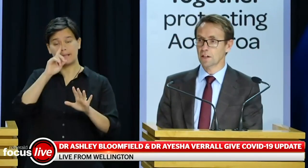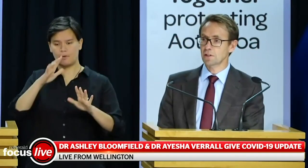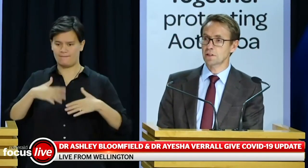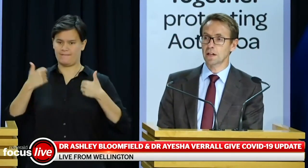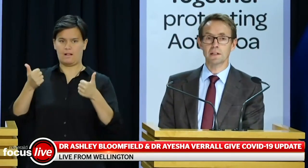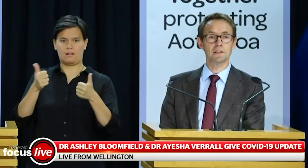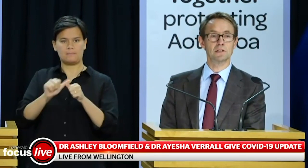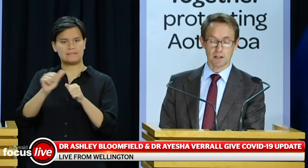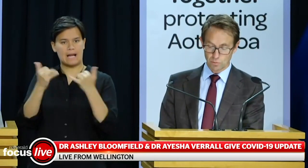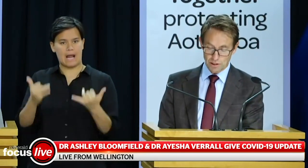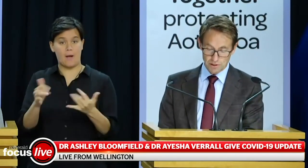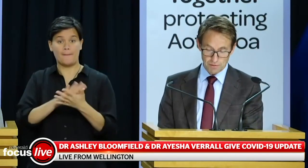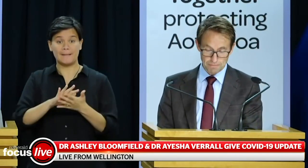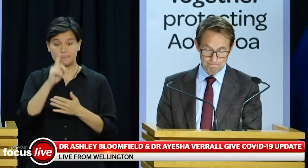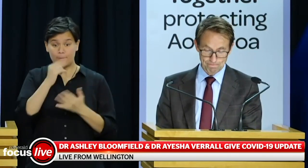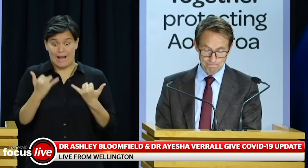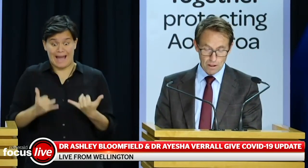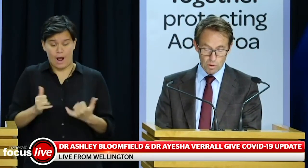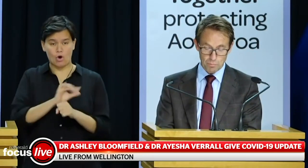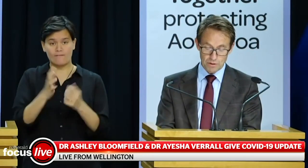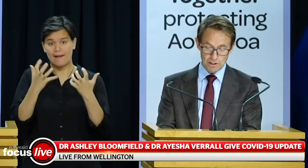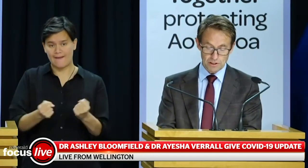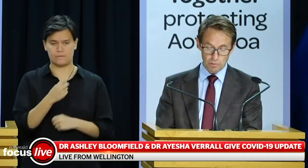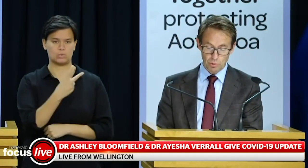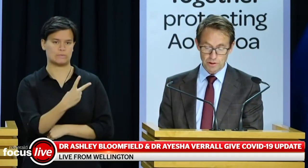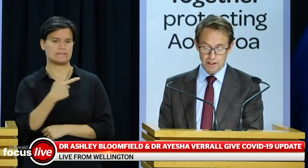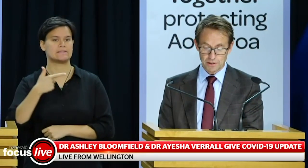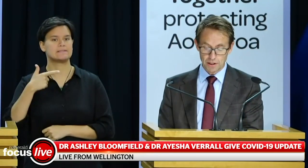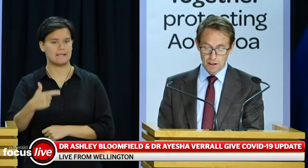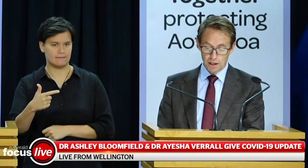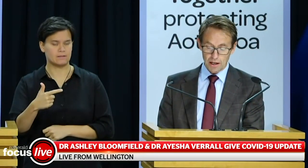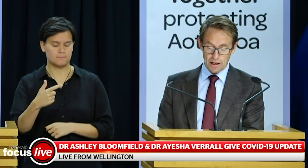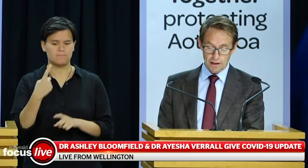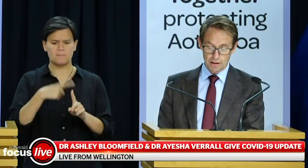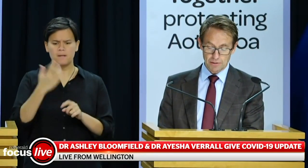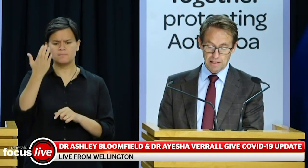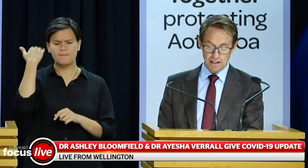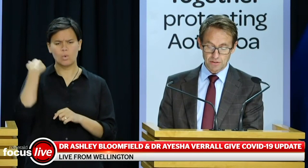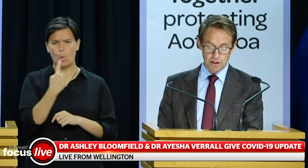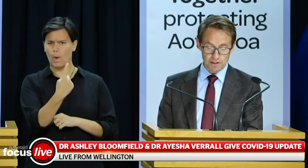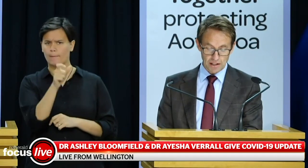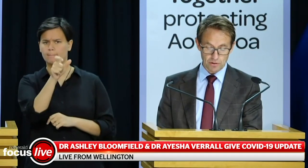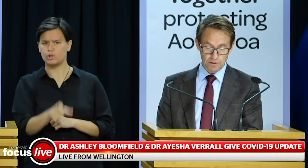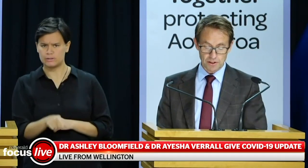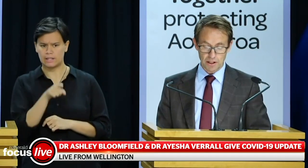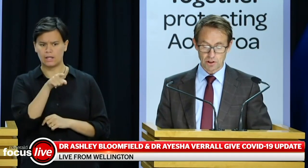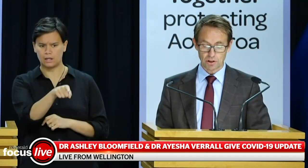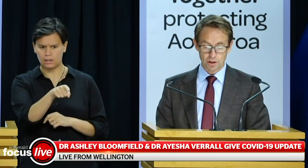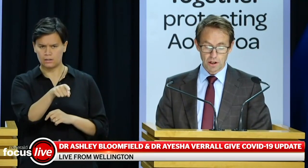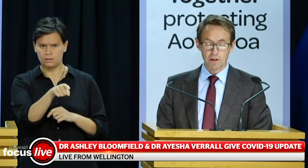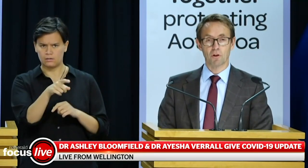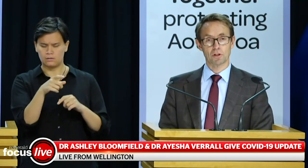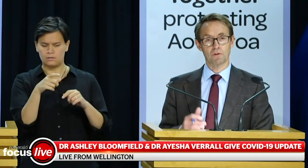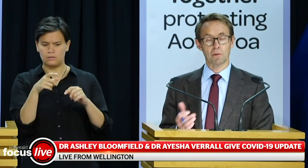of active cases today is now 27. One previously reported case has been classified as under